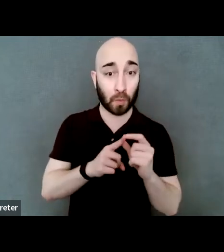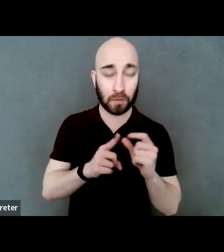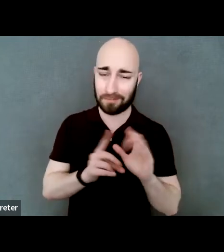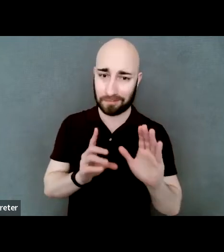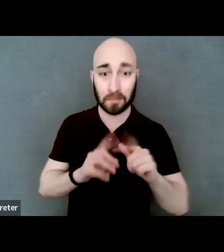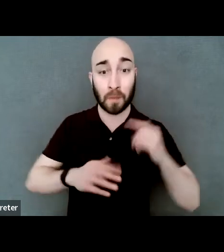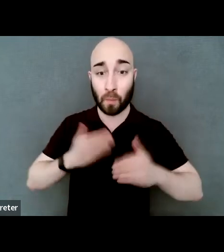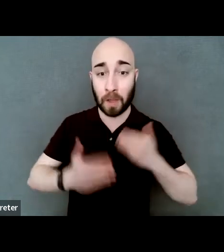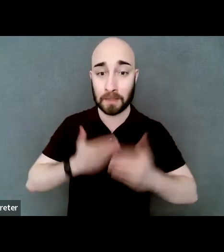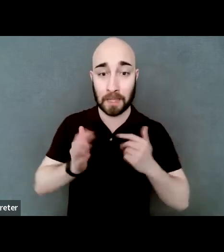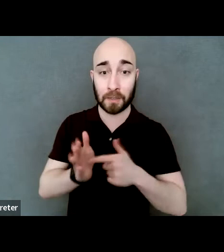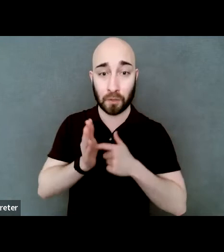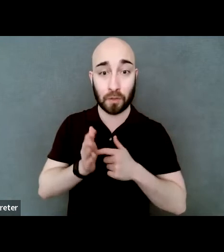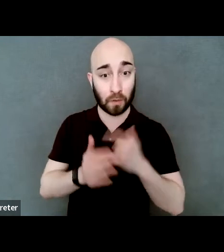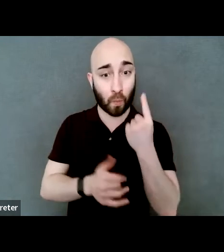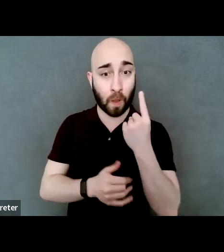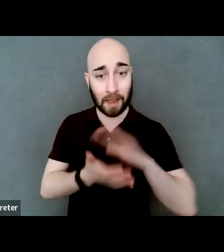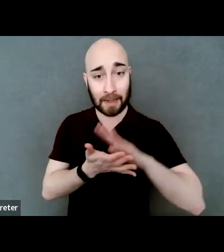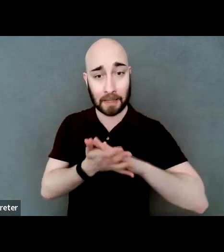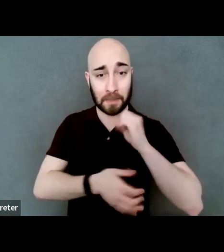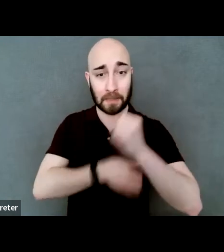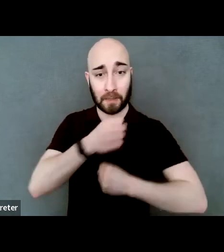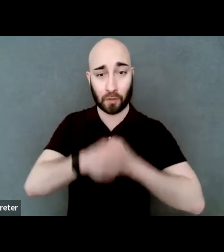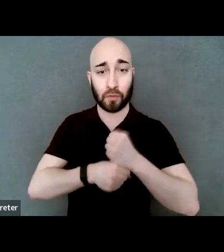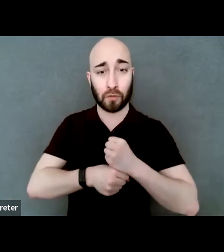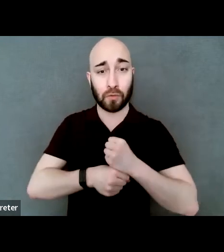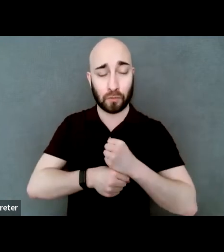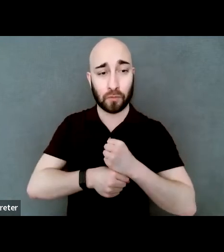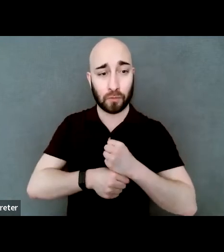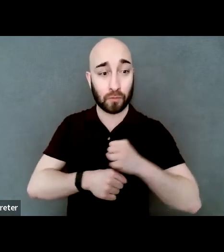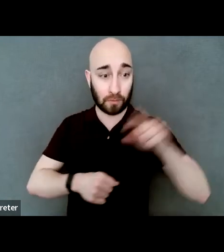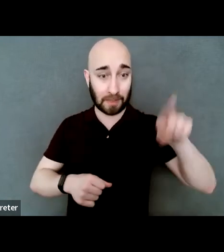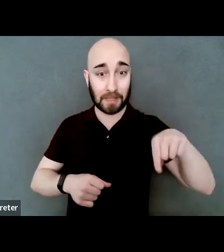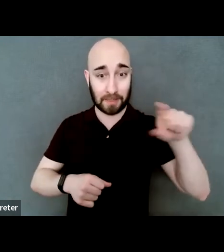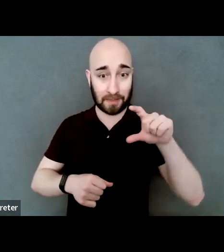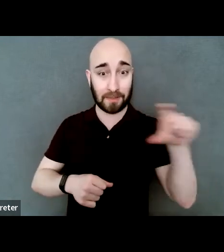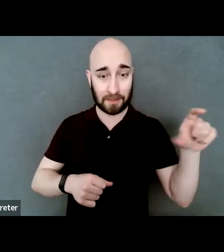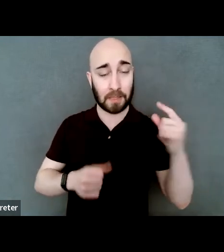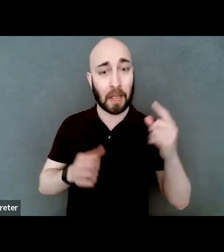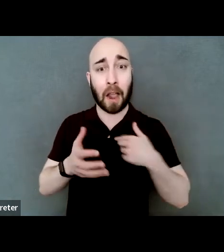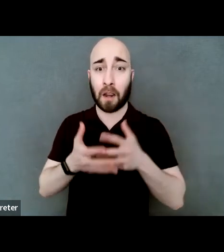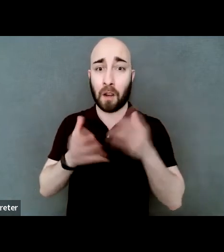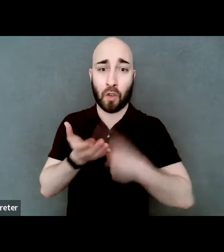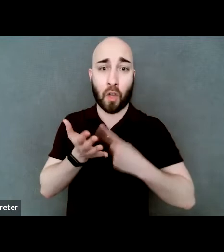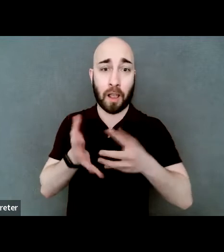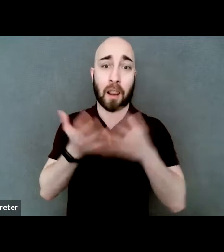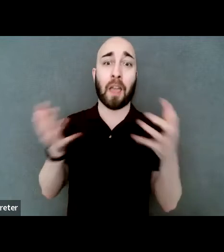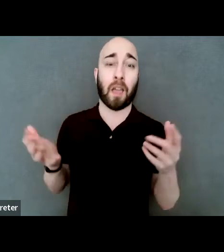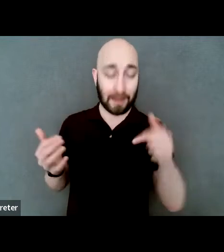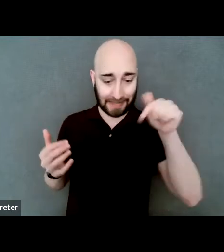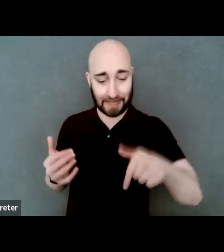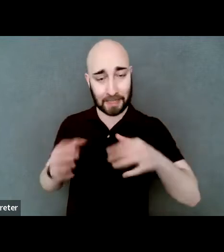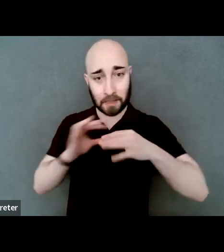So the process took an academic year. So this is the walk that I talk about with my staff as far as engaging in this